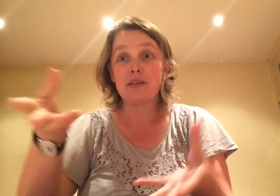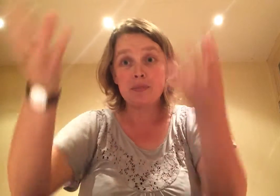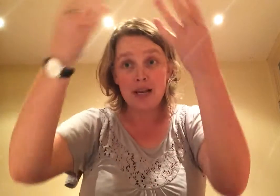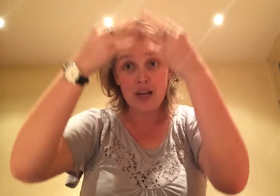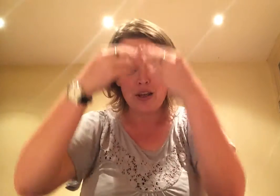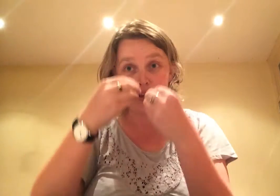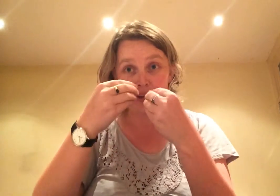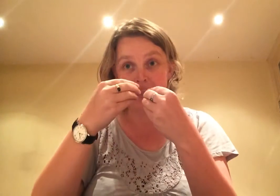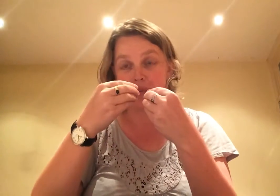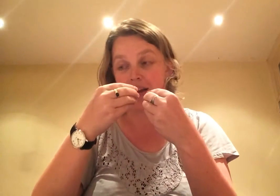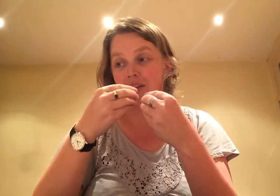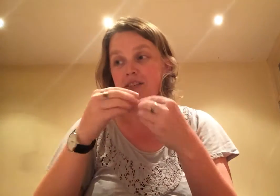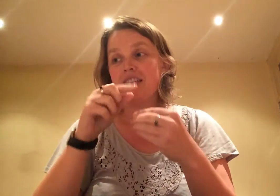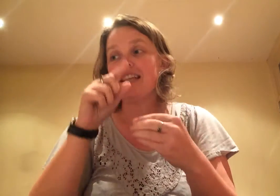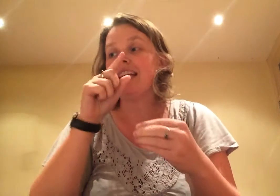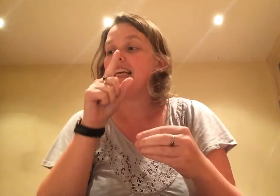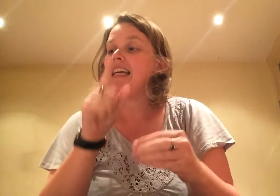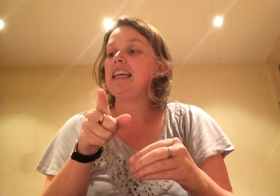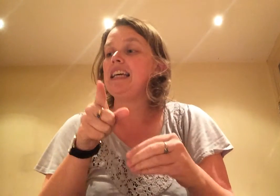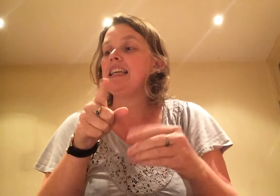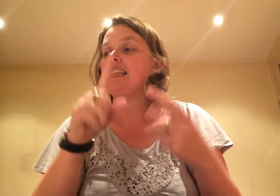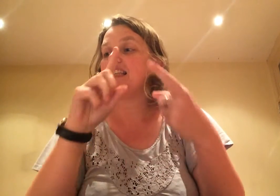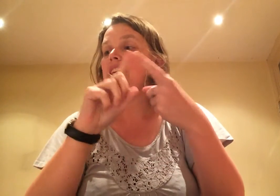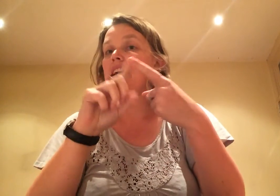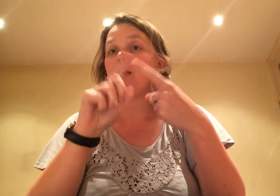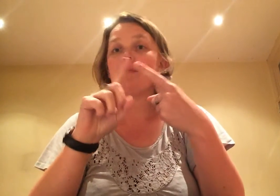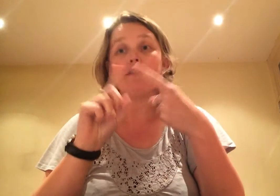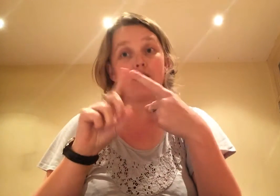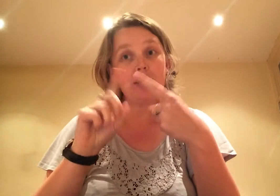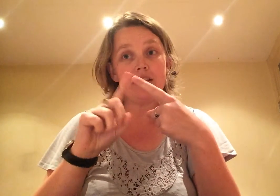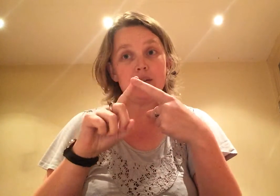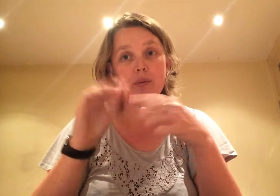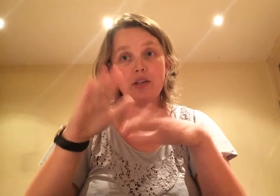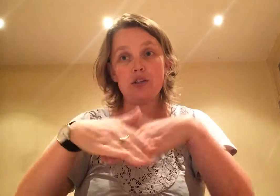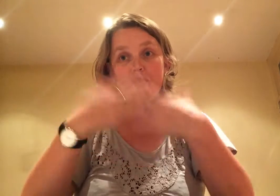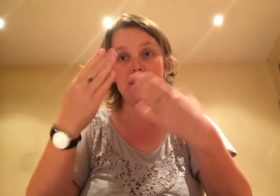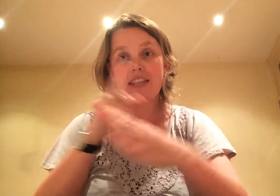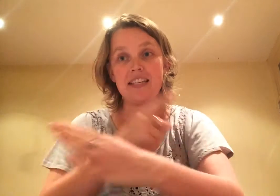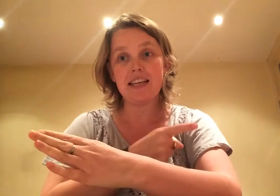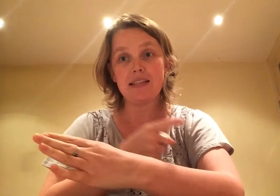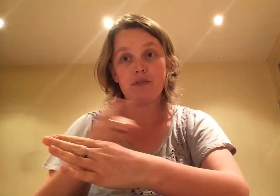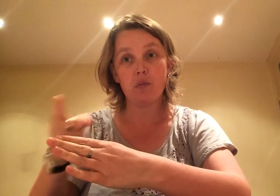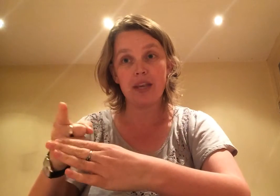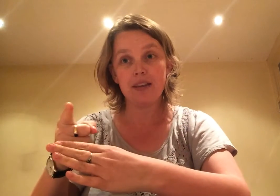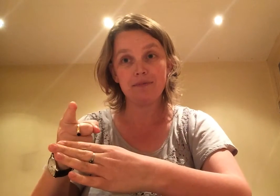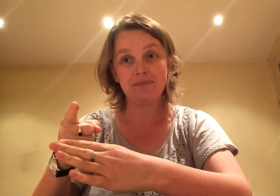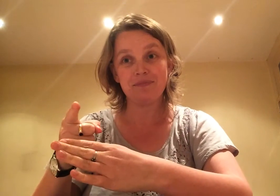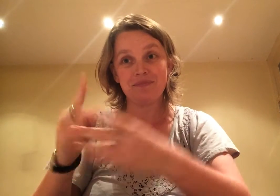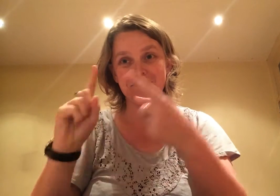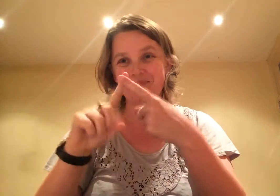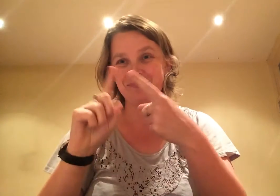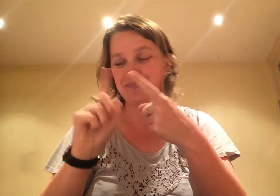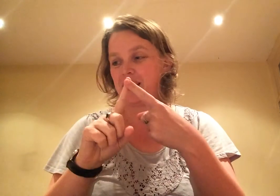be learning about is first we're going to do the days of the week.